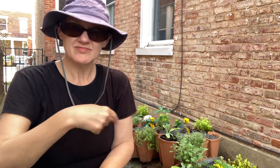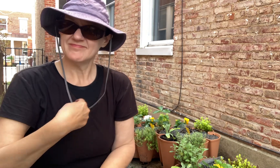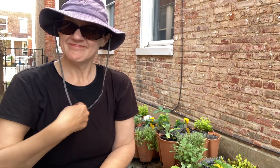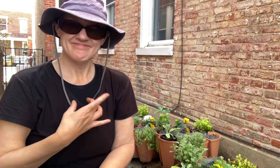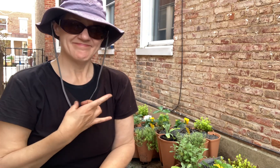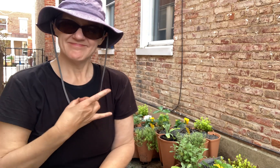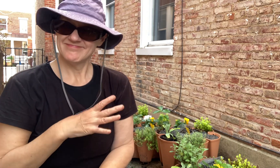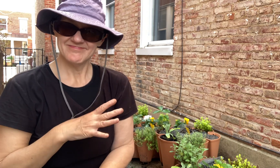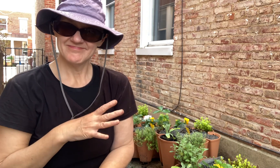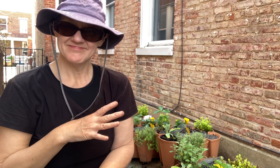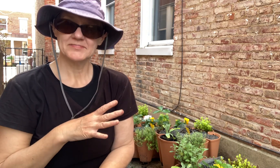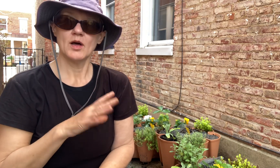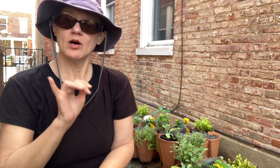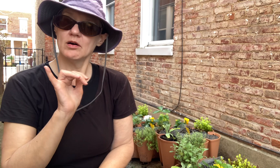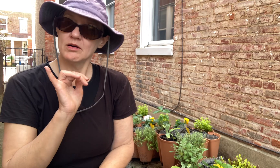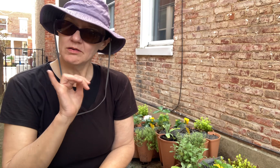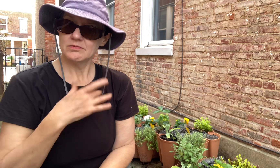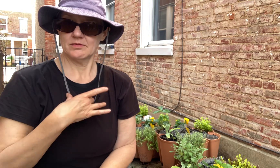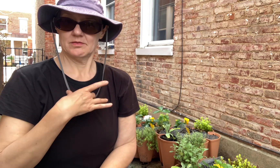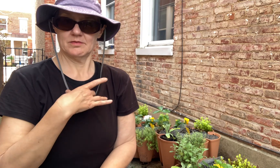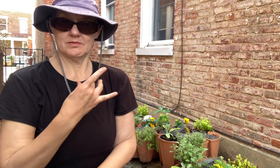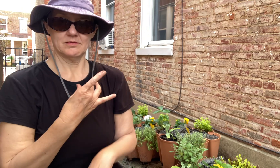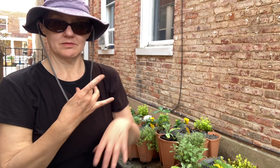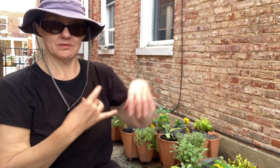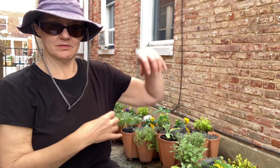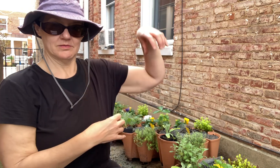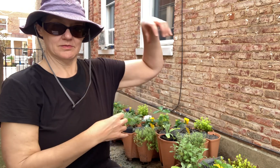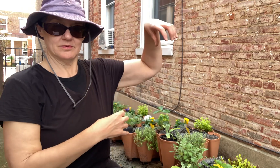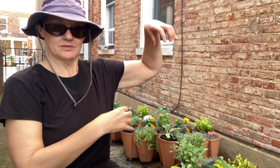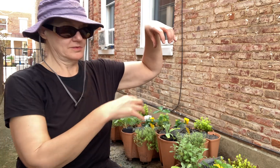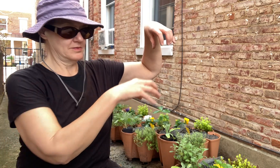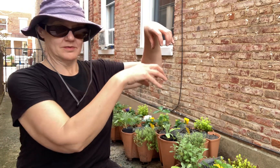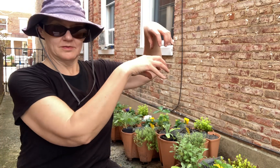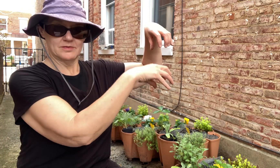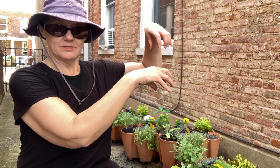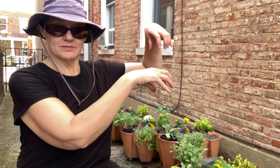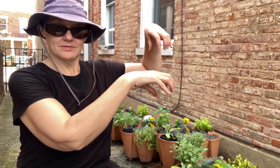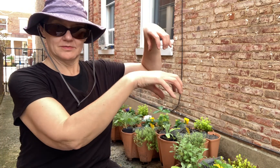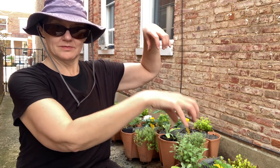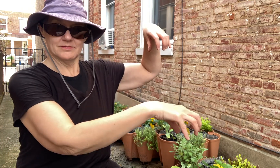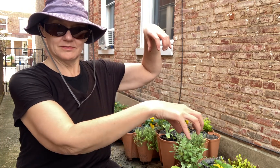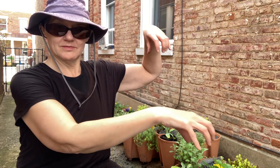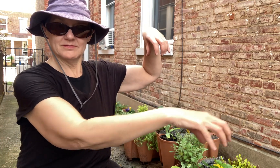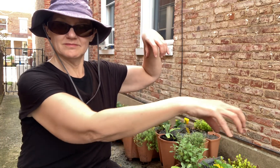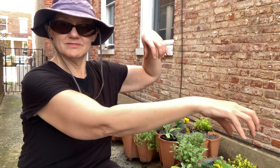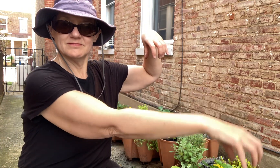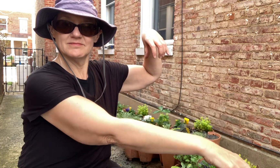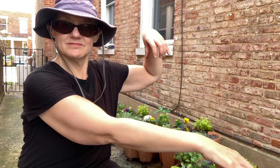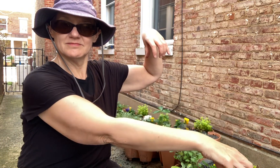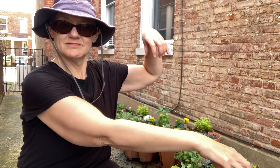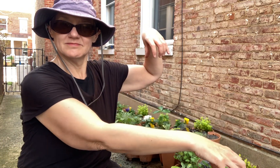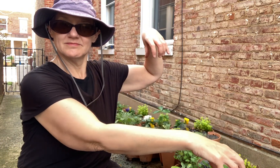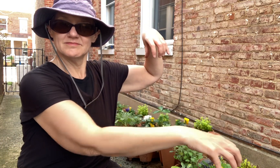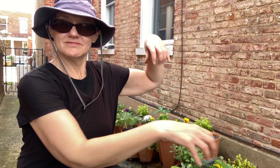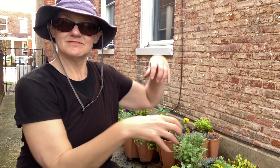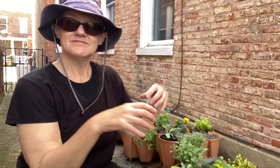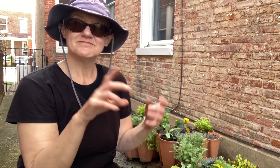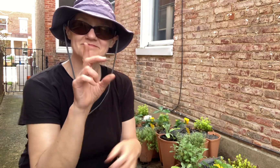same plant on the tier. I like it better when you plant things on a